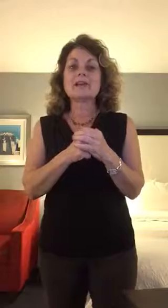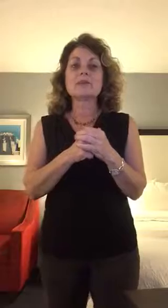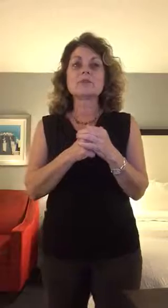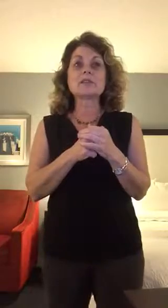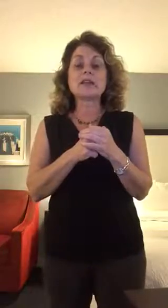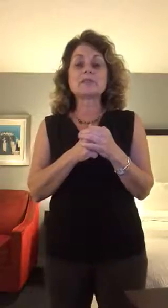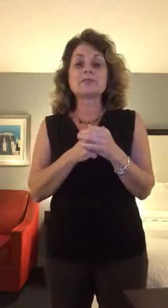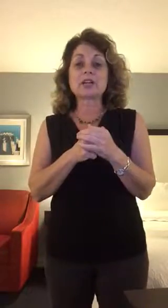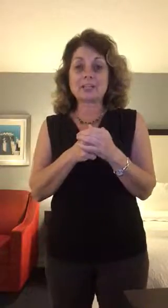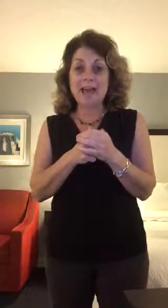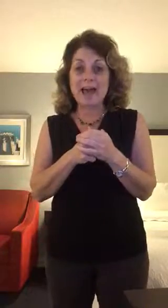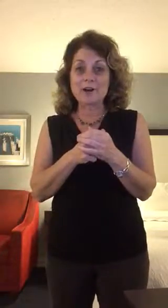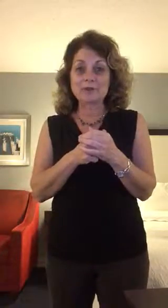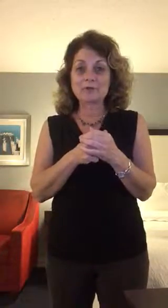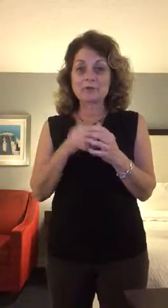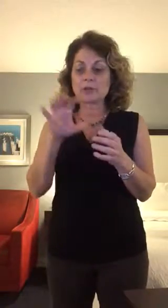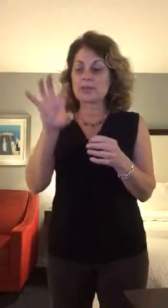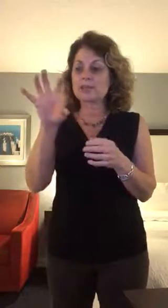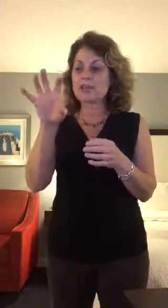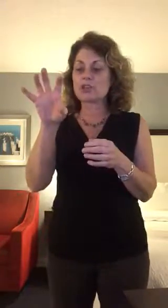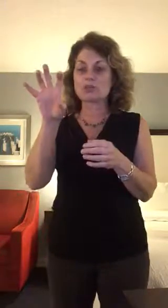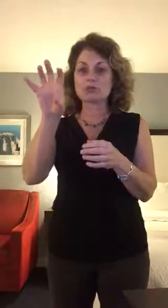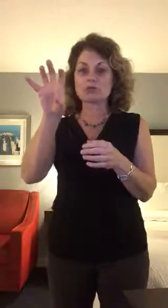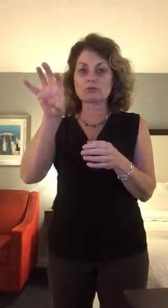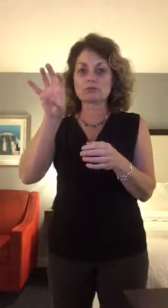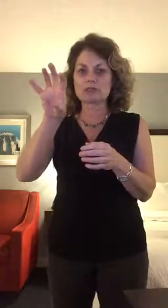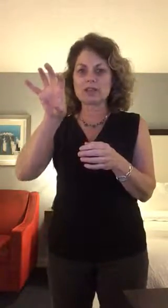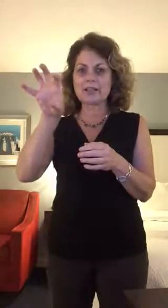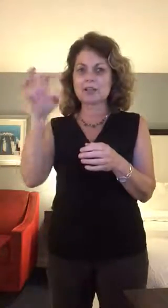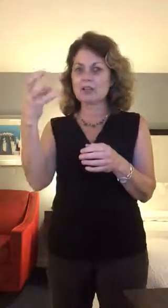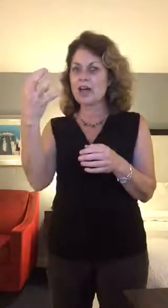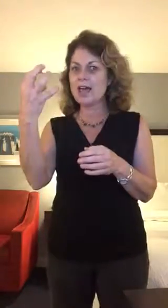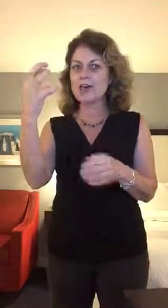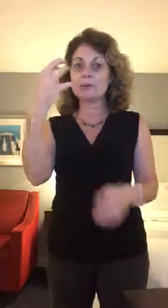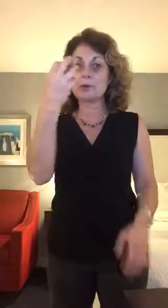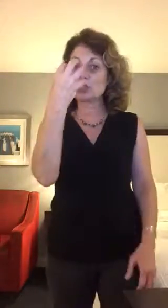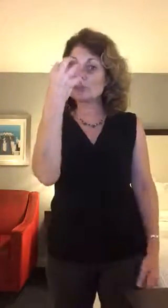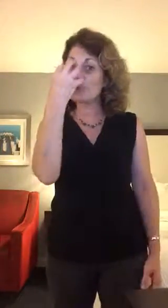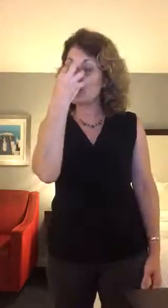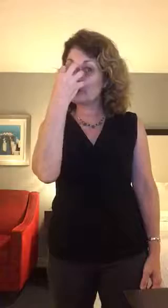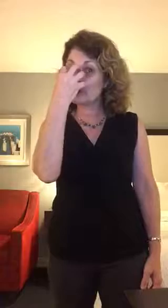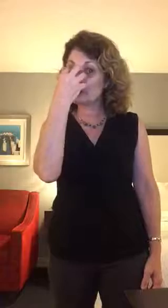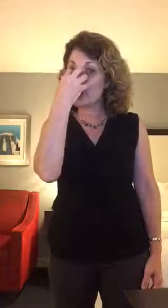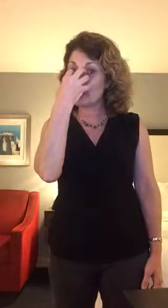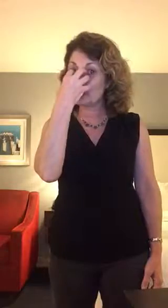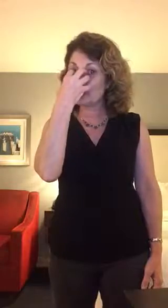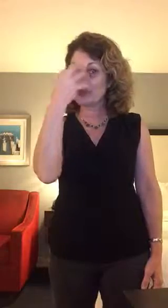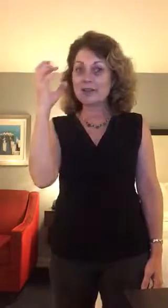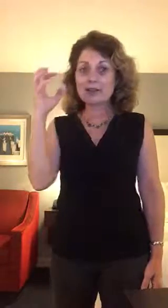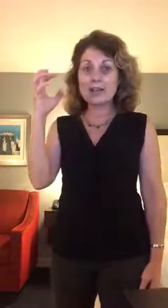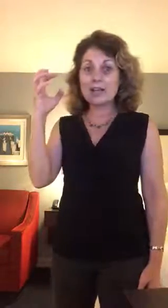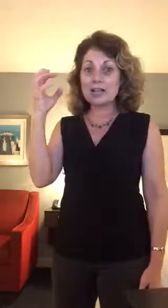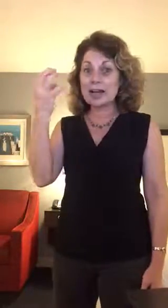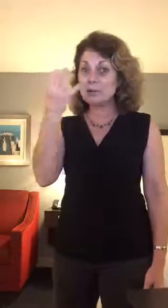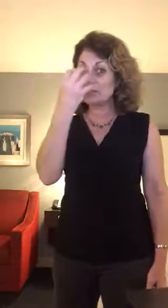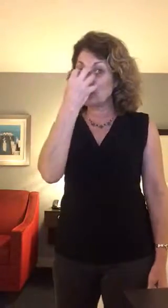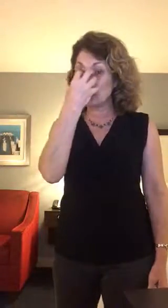Now, the sign for clown, we're going to take your, kind of like your claw hand, but just put it over your nose, like a clown's